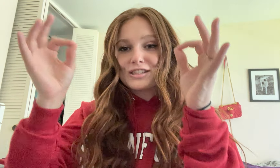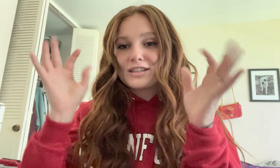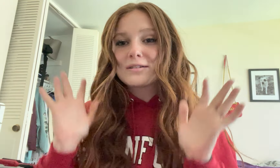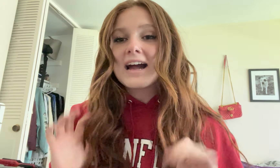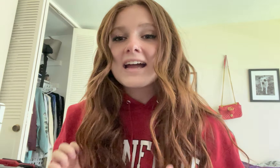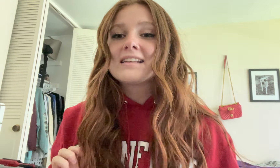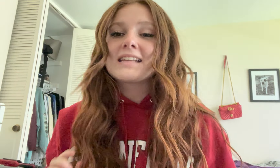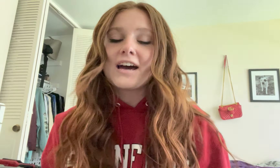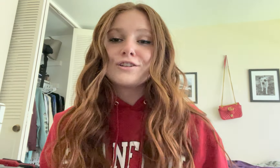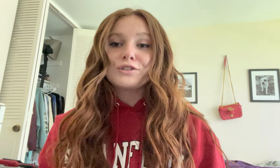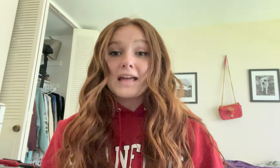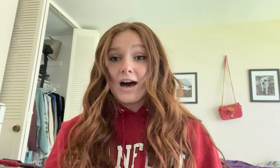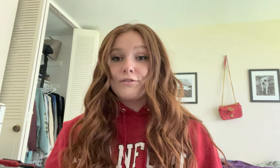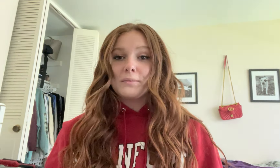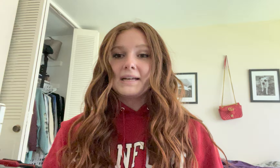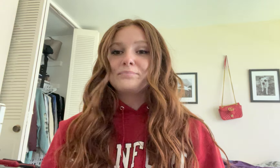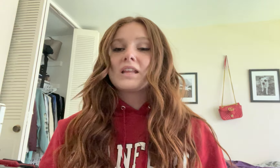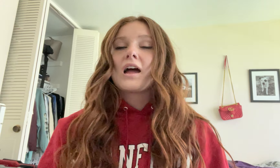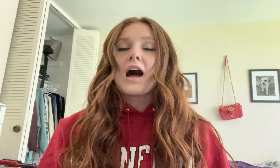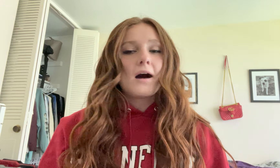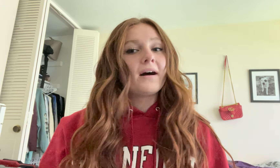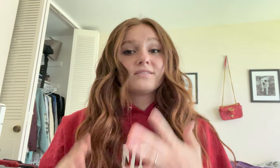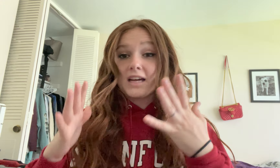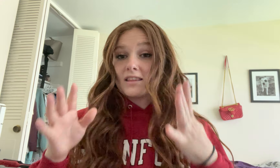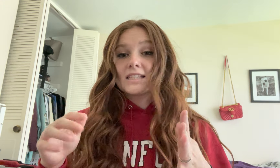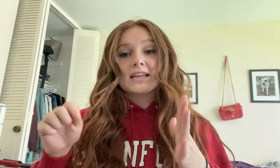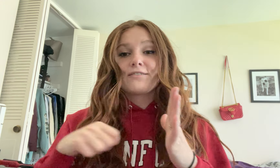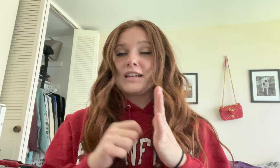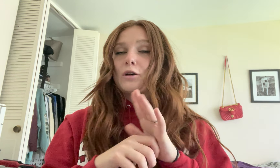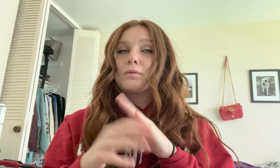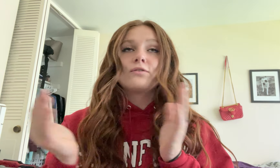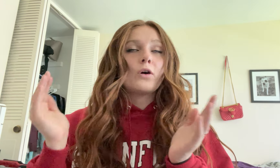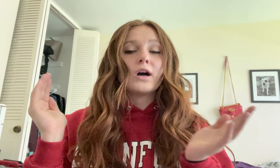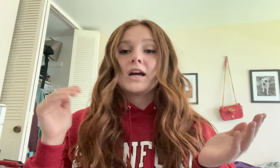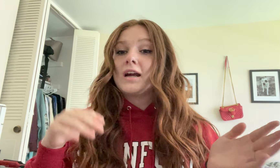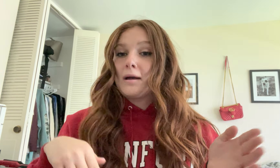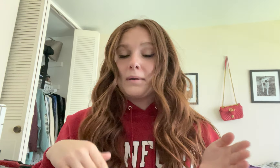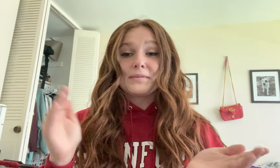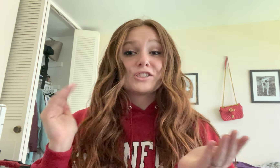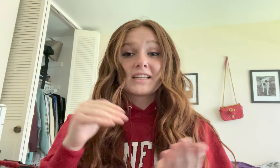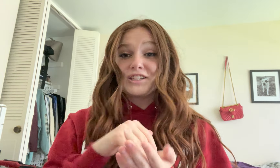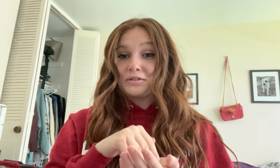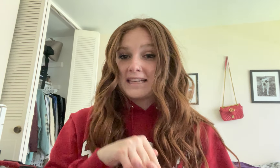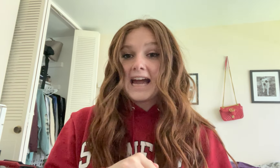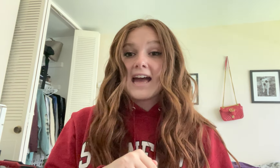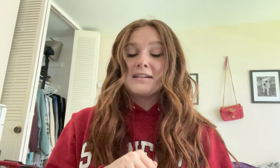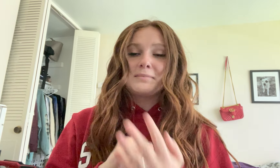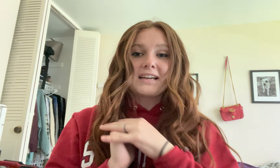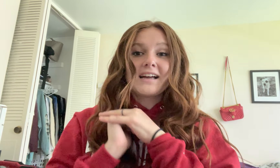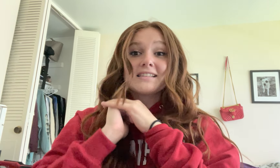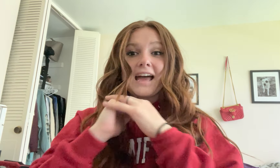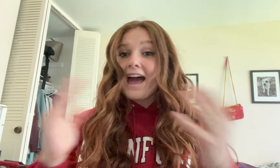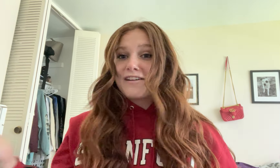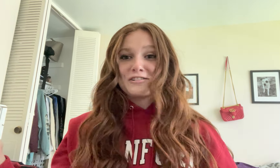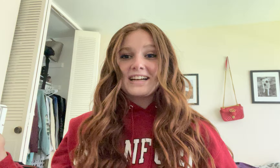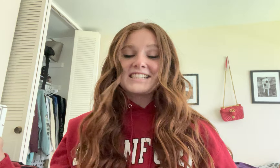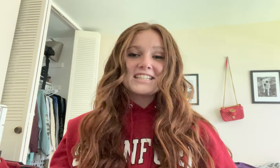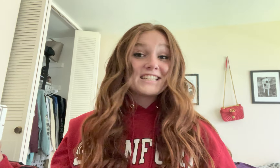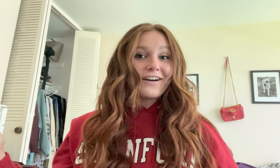you guys how to do the alphabet. I've done this like video before, but I'm just going to do it again because everyone should know